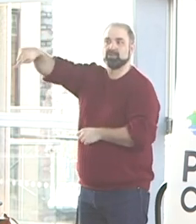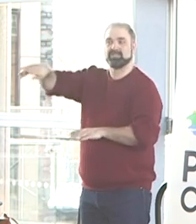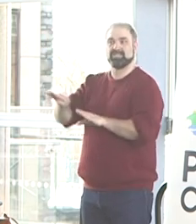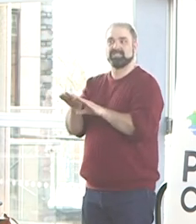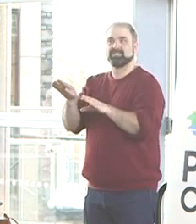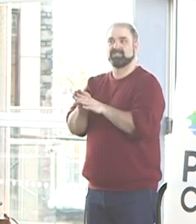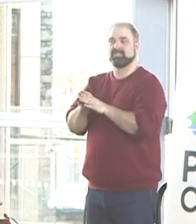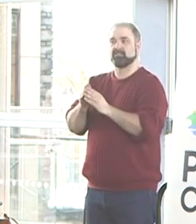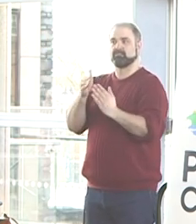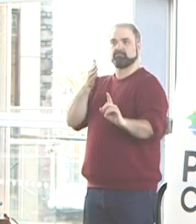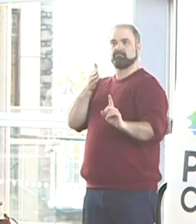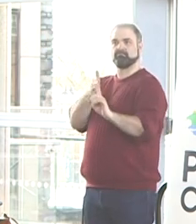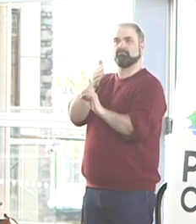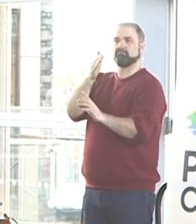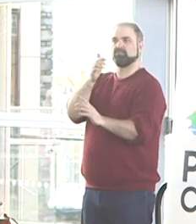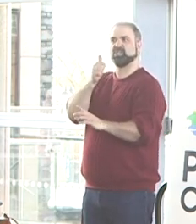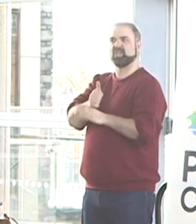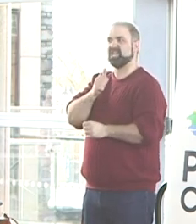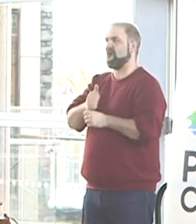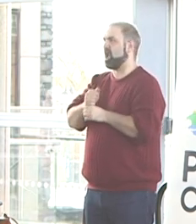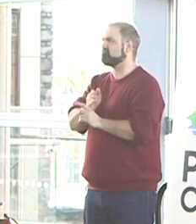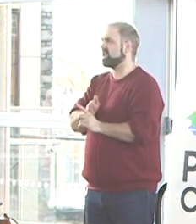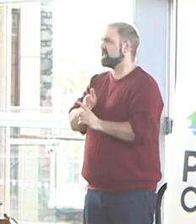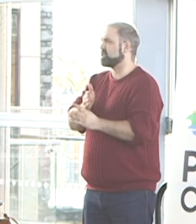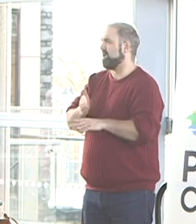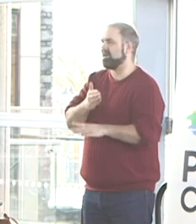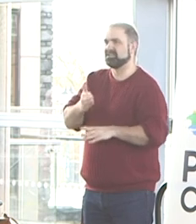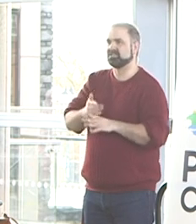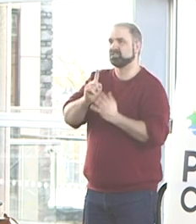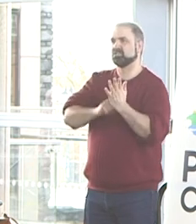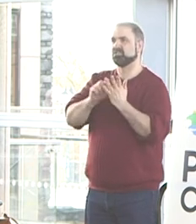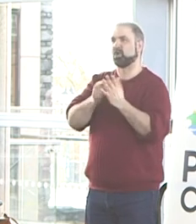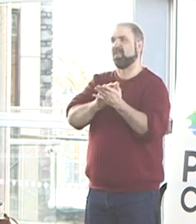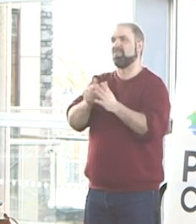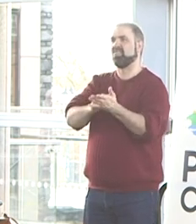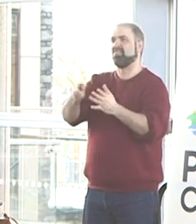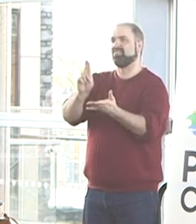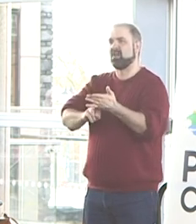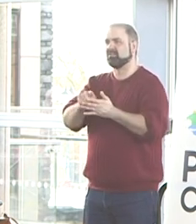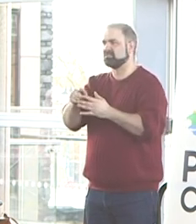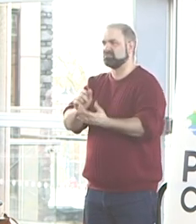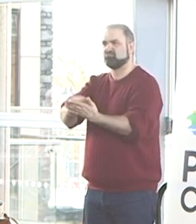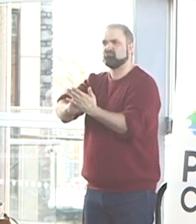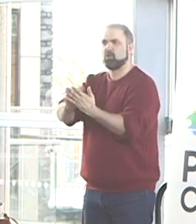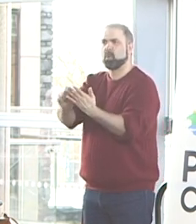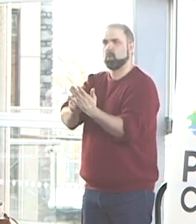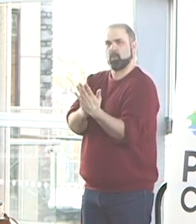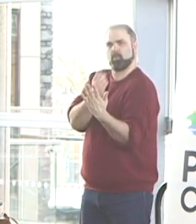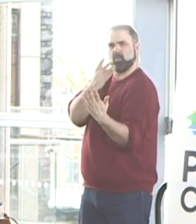the Gender Recognition Act. And Jonathan Cooper has written very eloquently about how the vast majority of